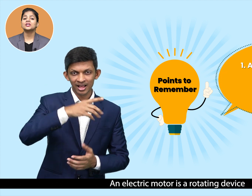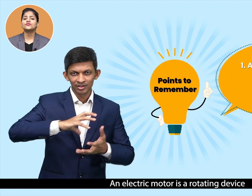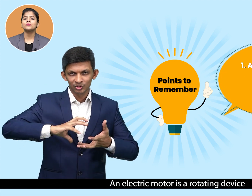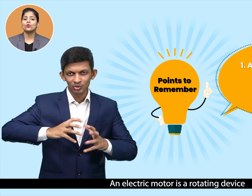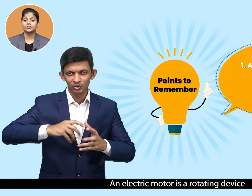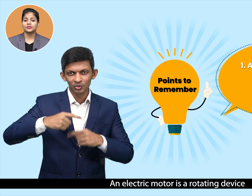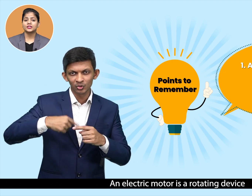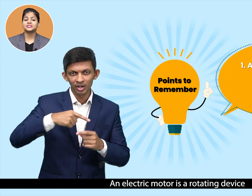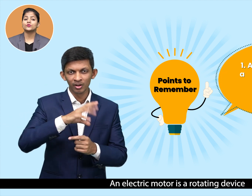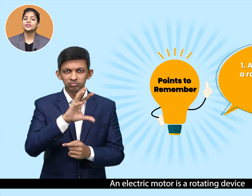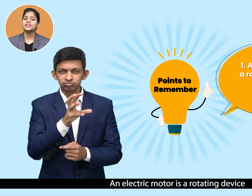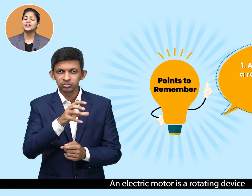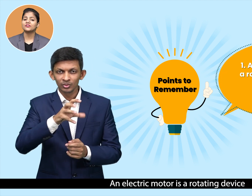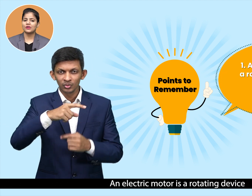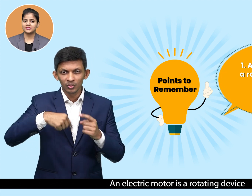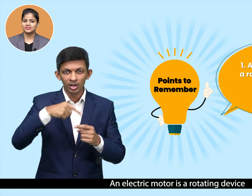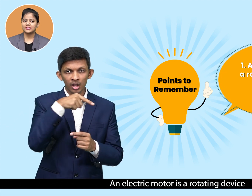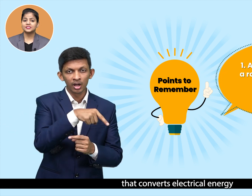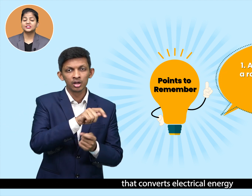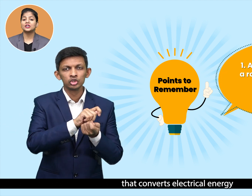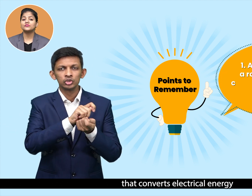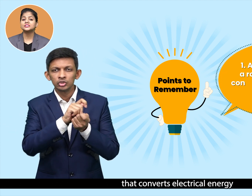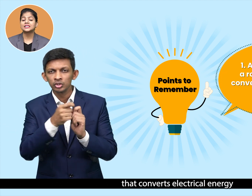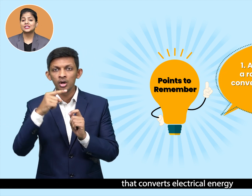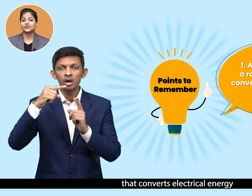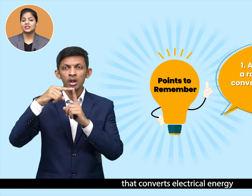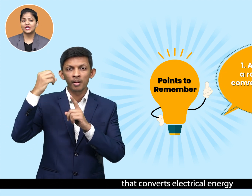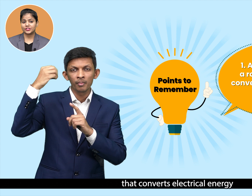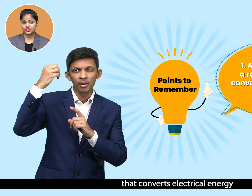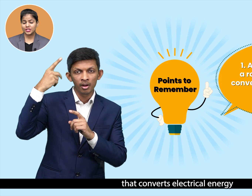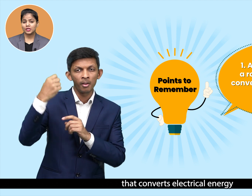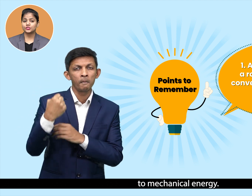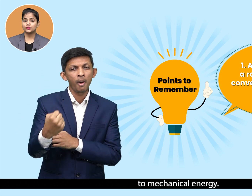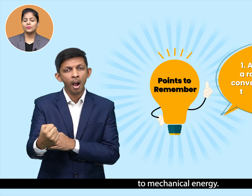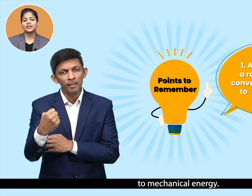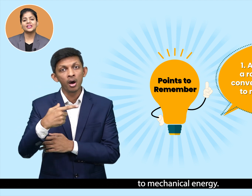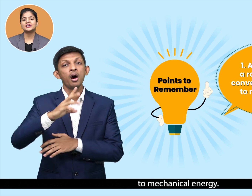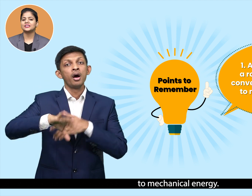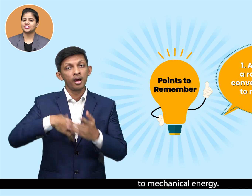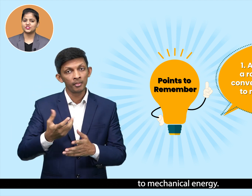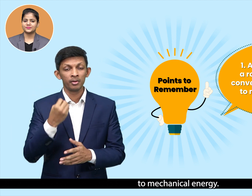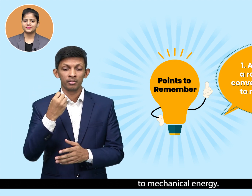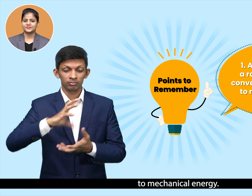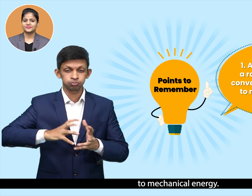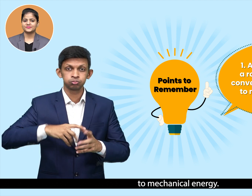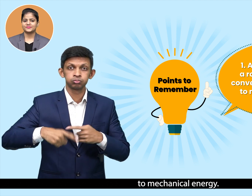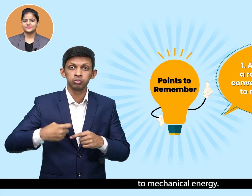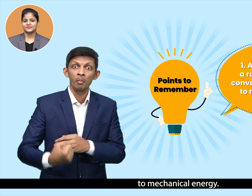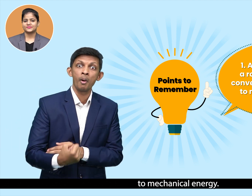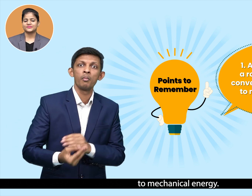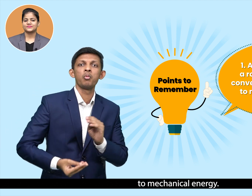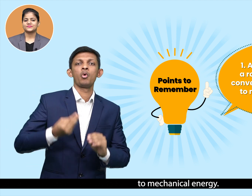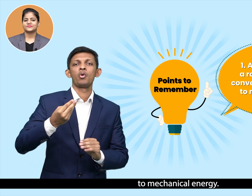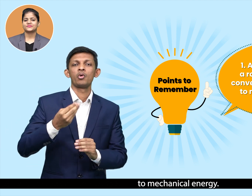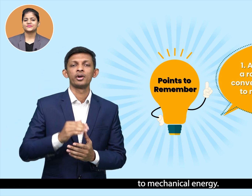An electric motor is a rotating device that converts electrical energy to mechanical energy.